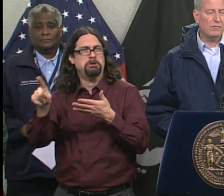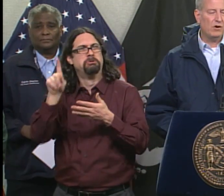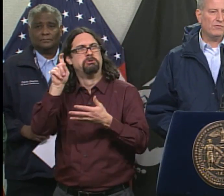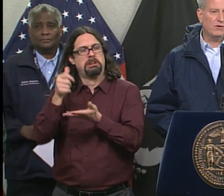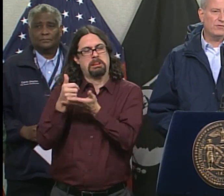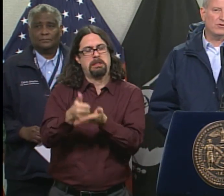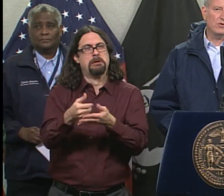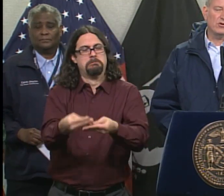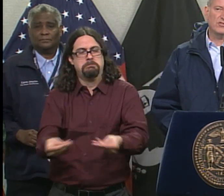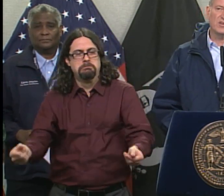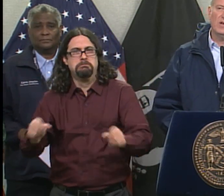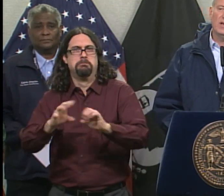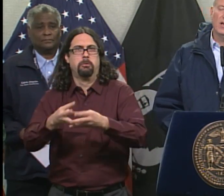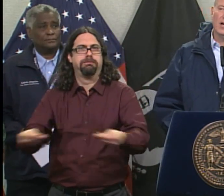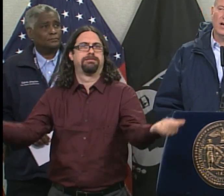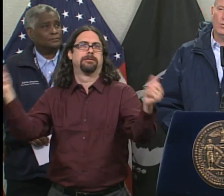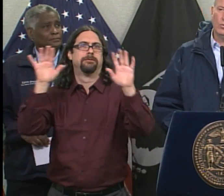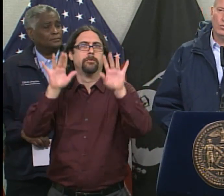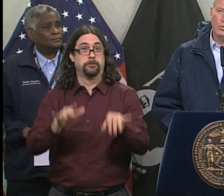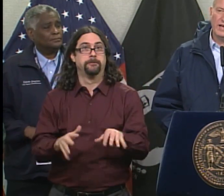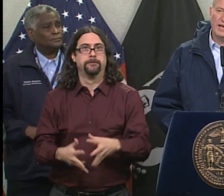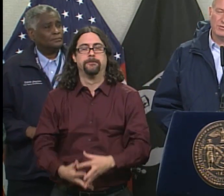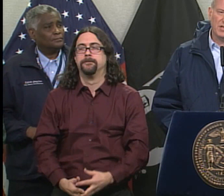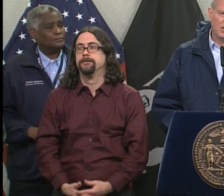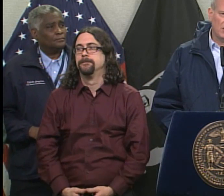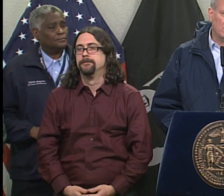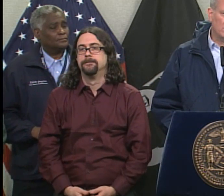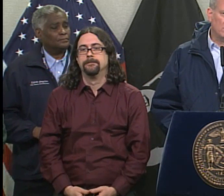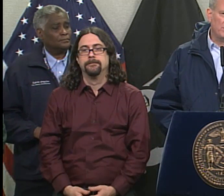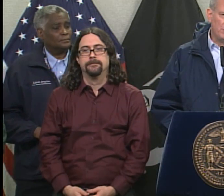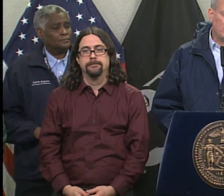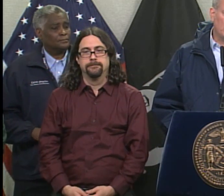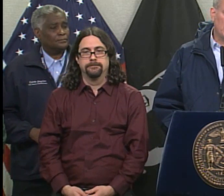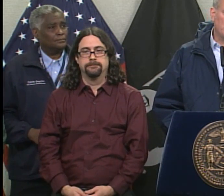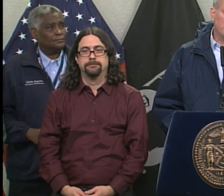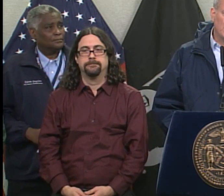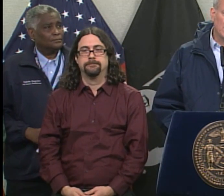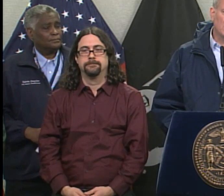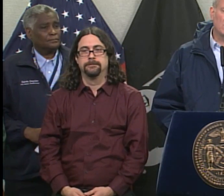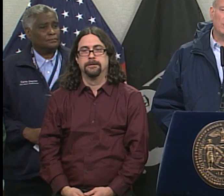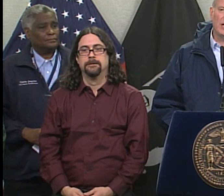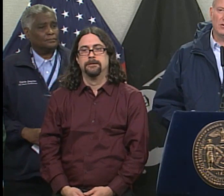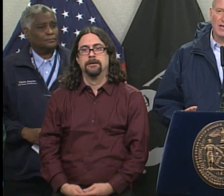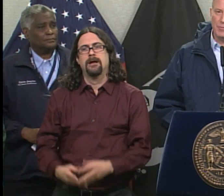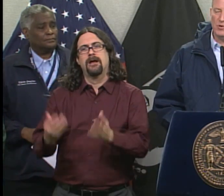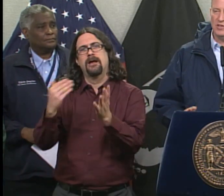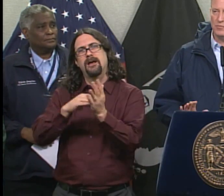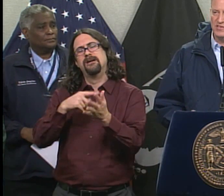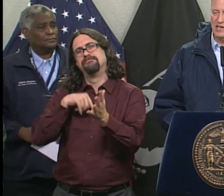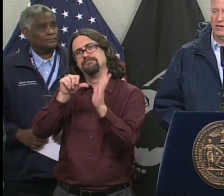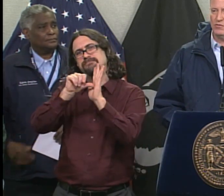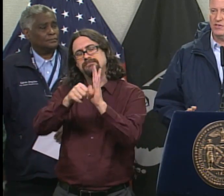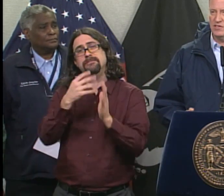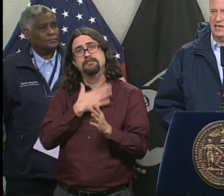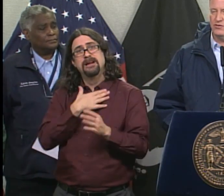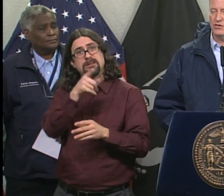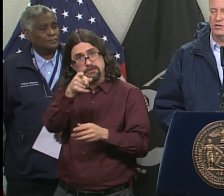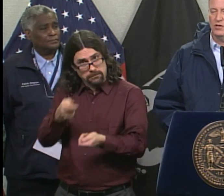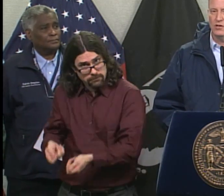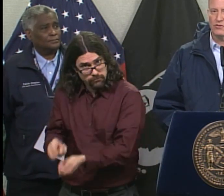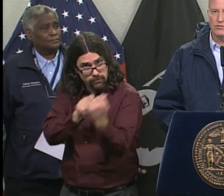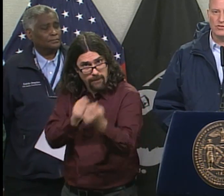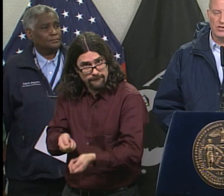to offer a further caution. We have to be clear, people have to be very clear about not putting themselves in